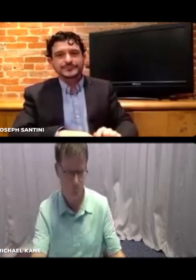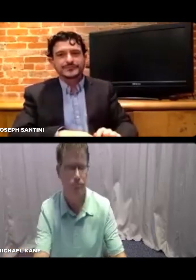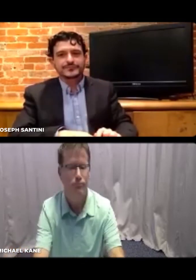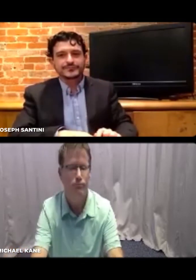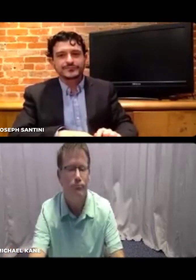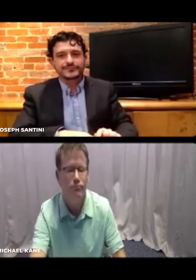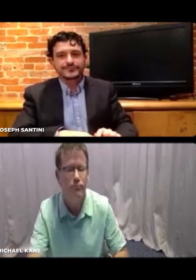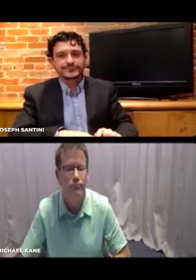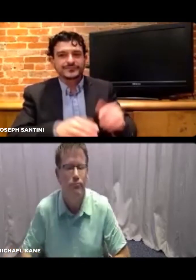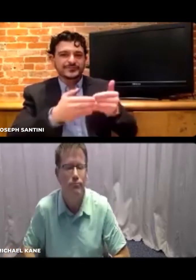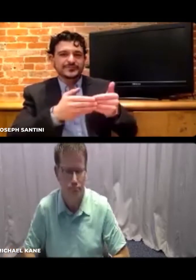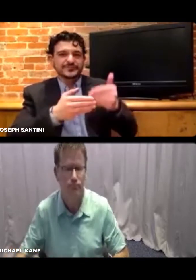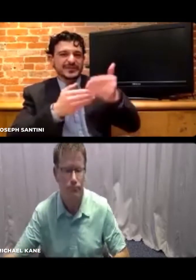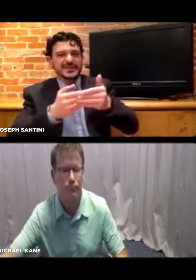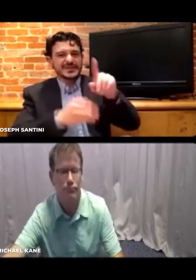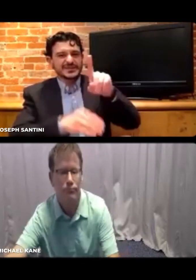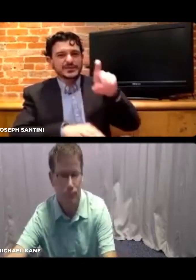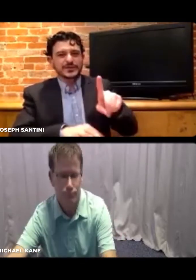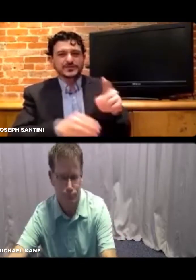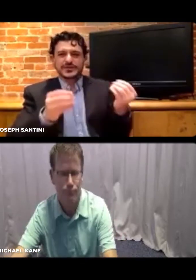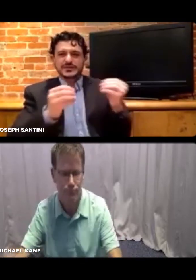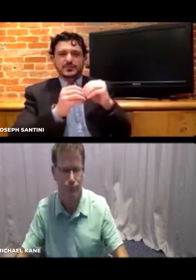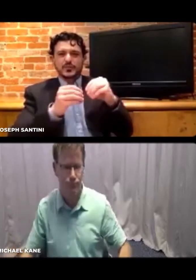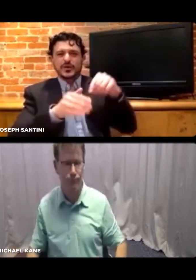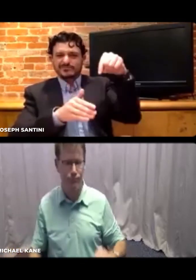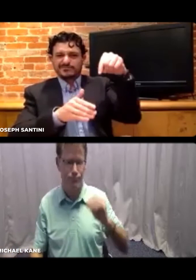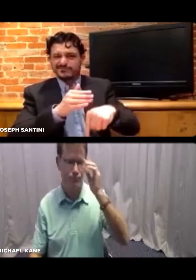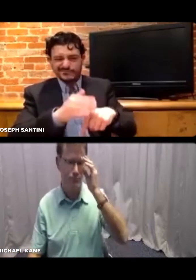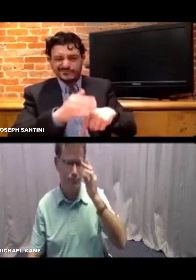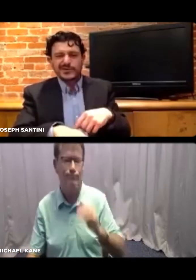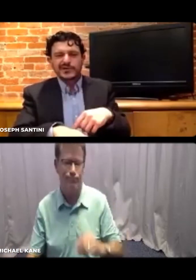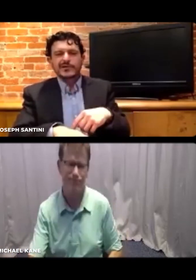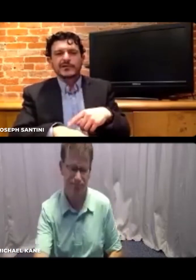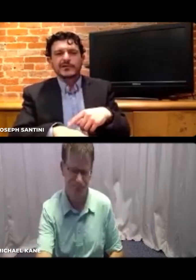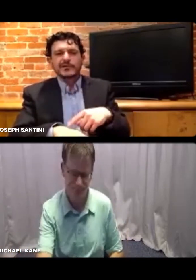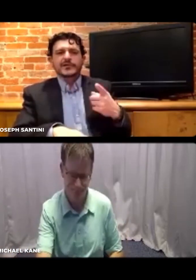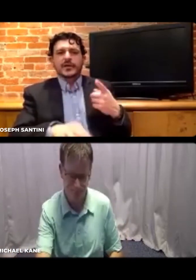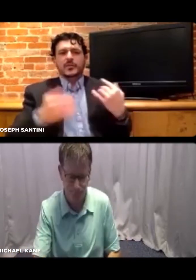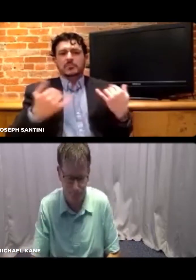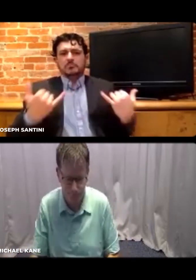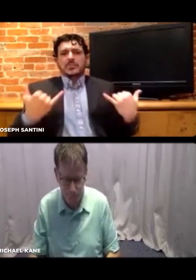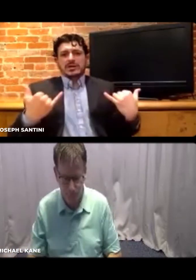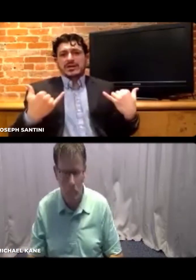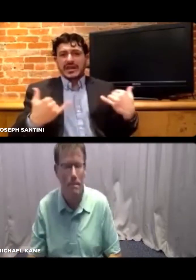And Mike, our next question just begs for more detail.